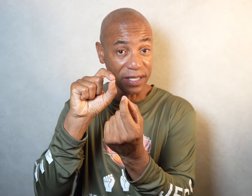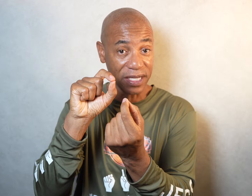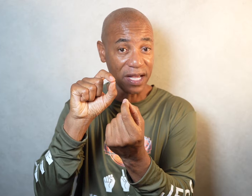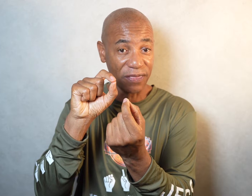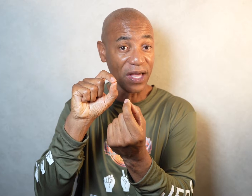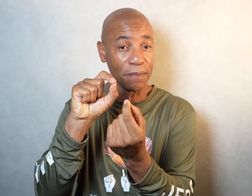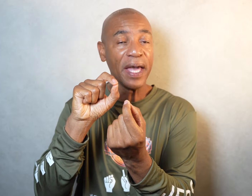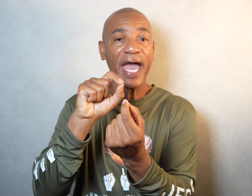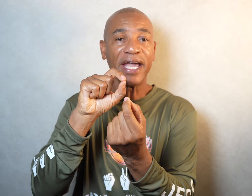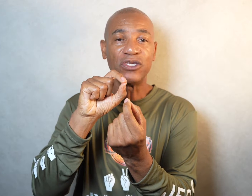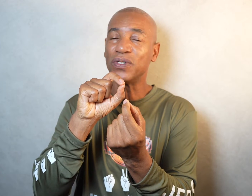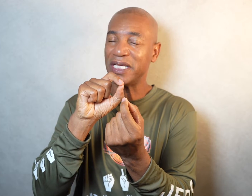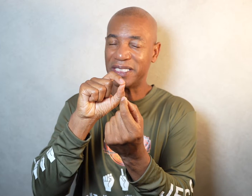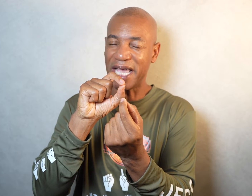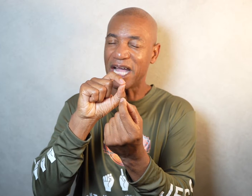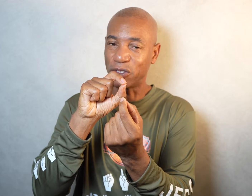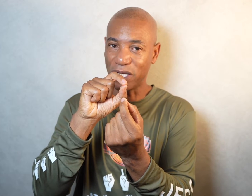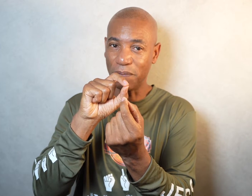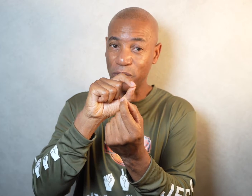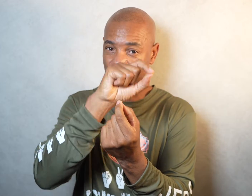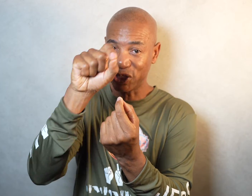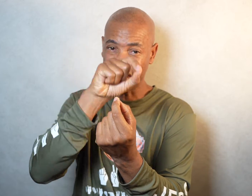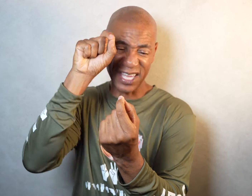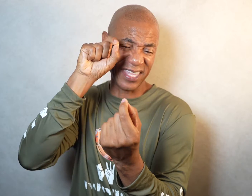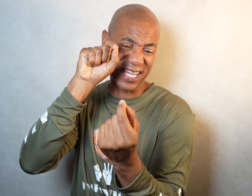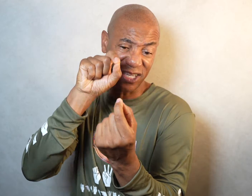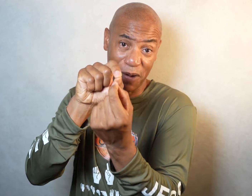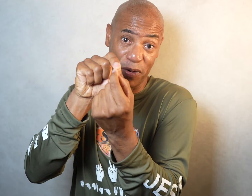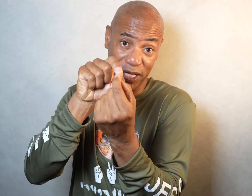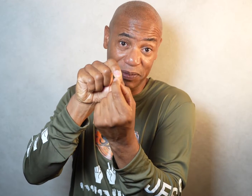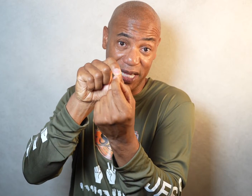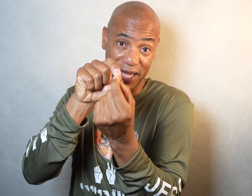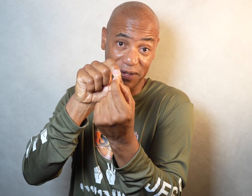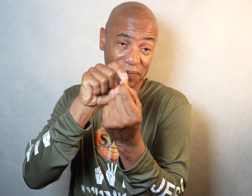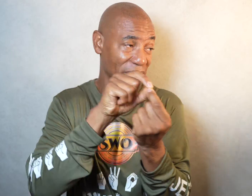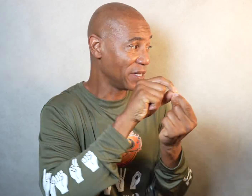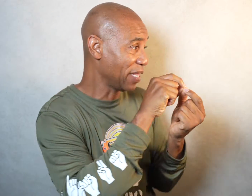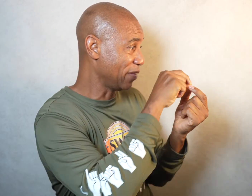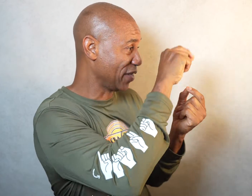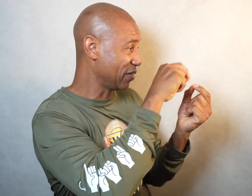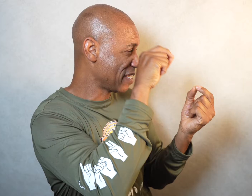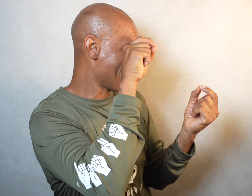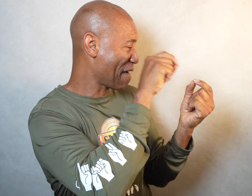the thumb and do an exaggerated motion just like this and bring them together like this.